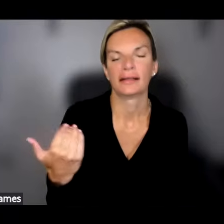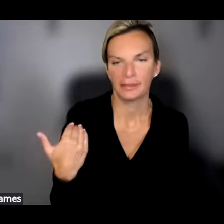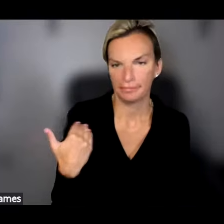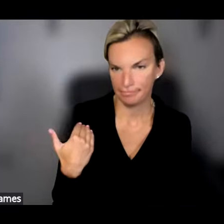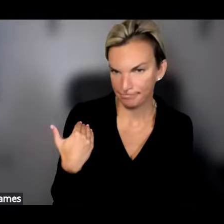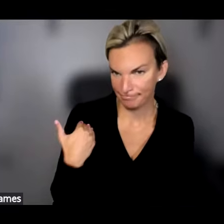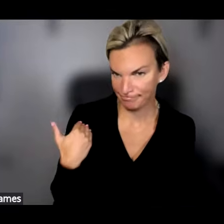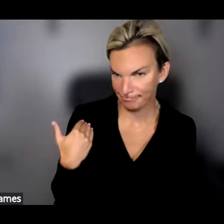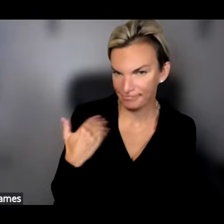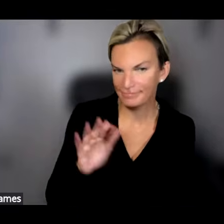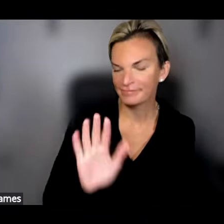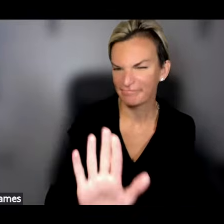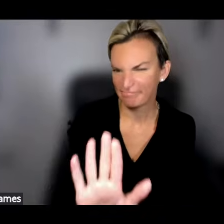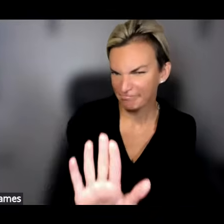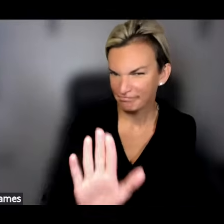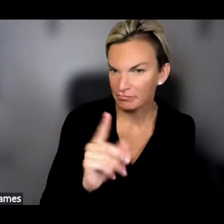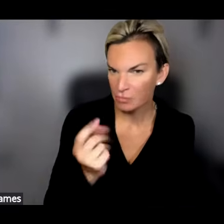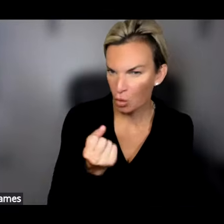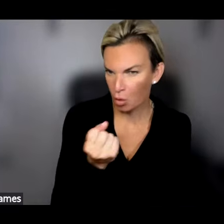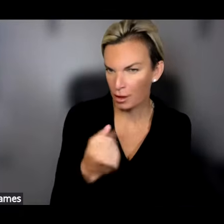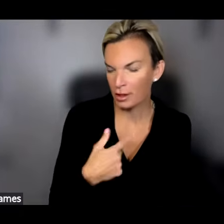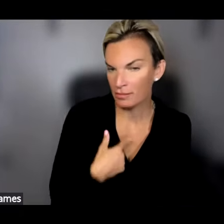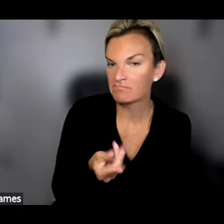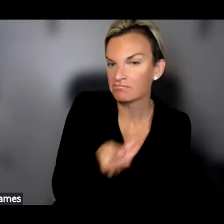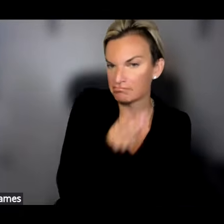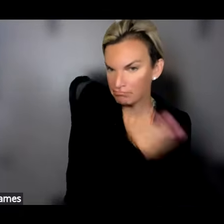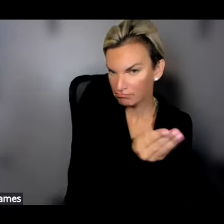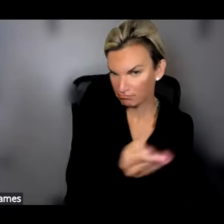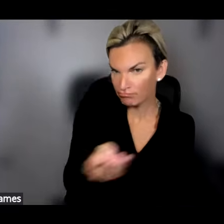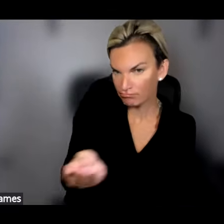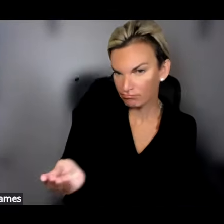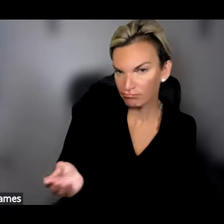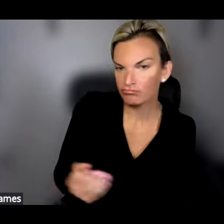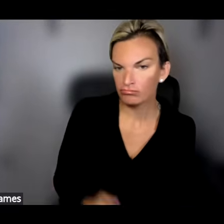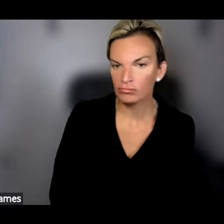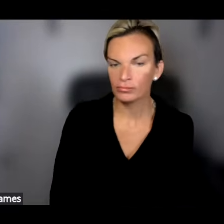if we can just take a moment, we can You may. pass out that language. Would